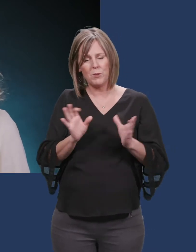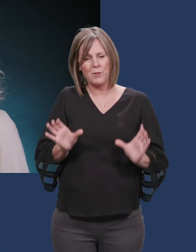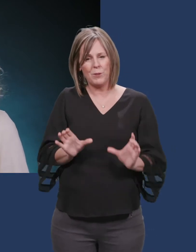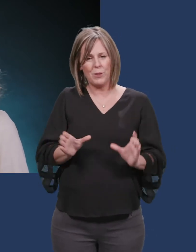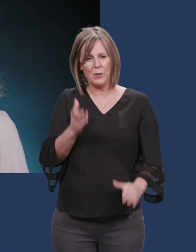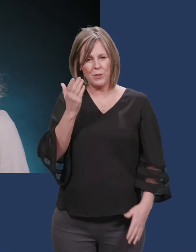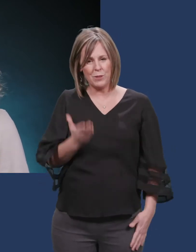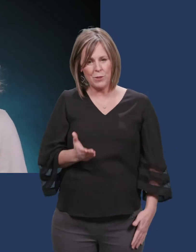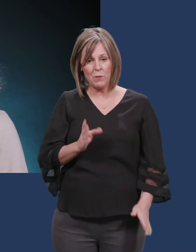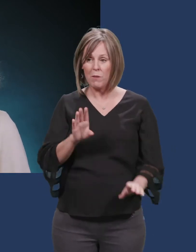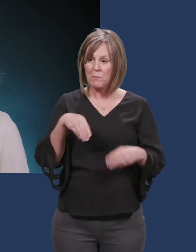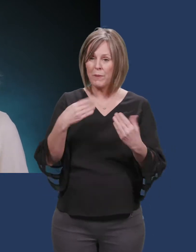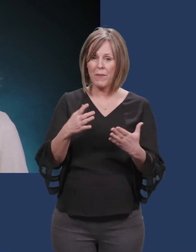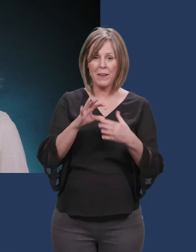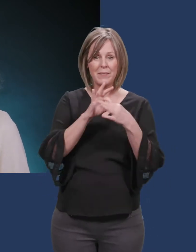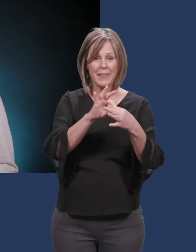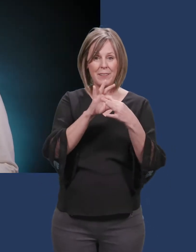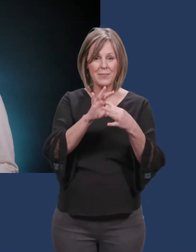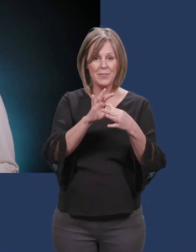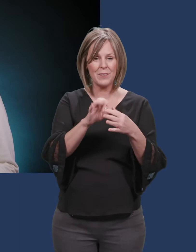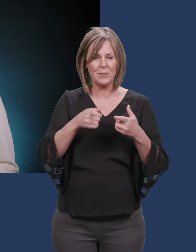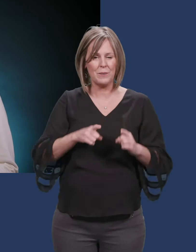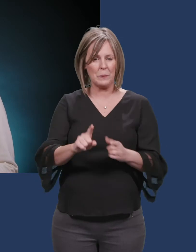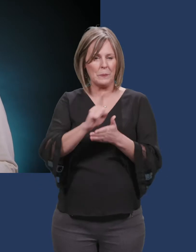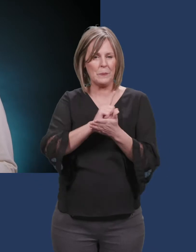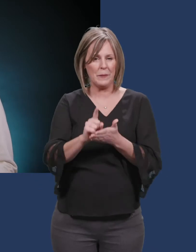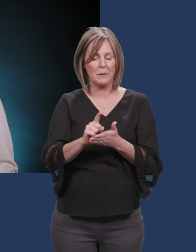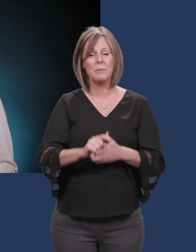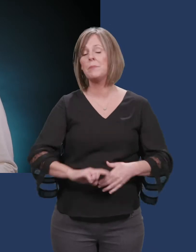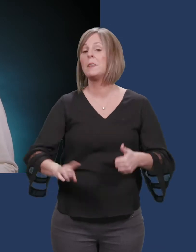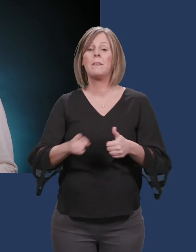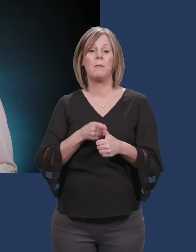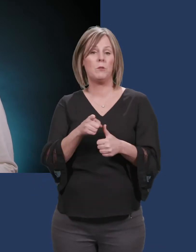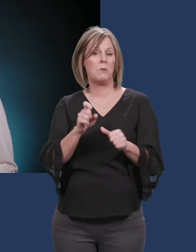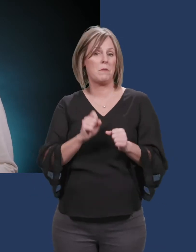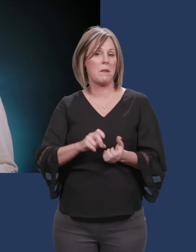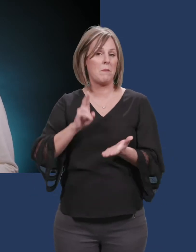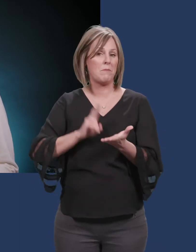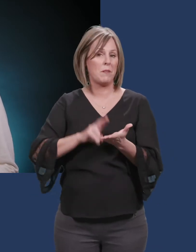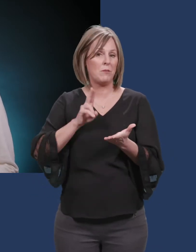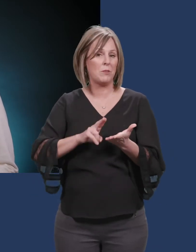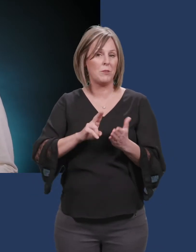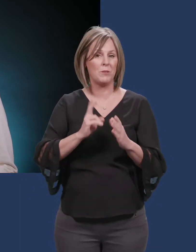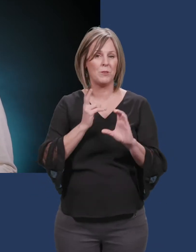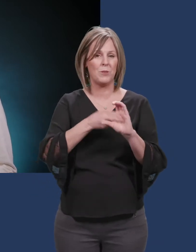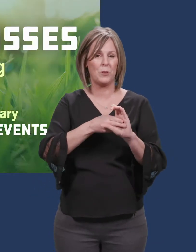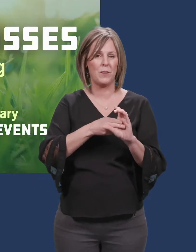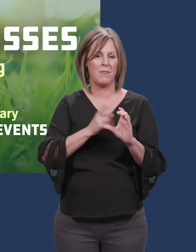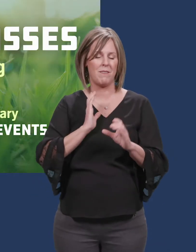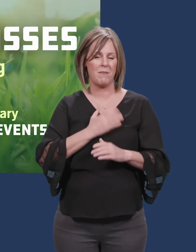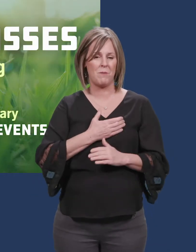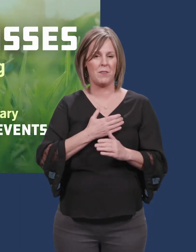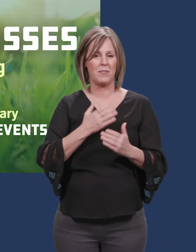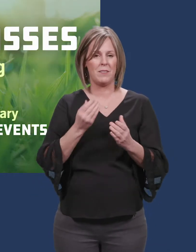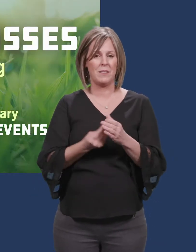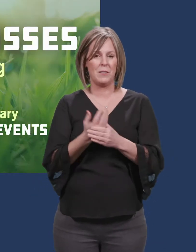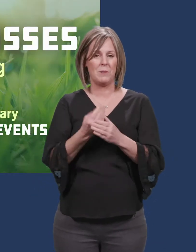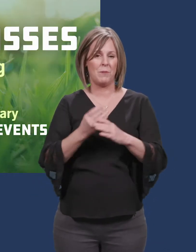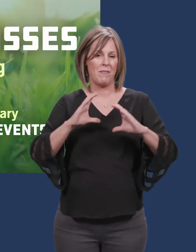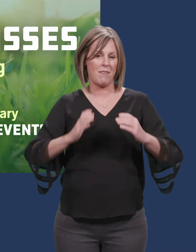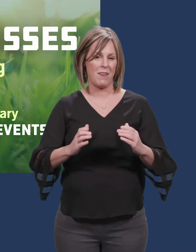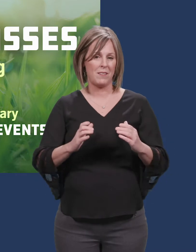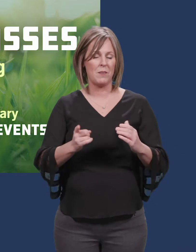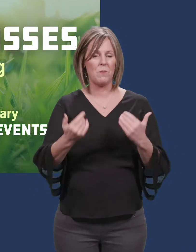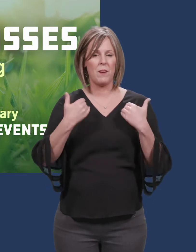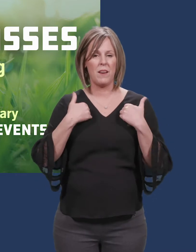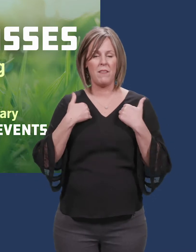provide connection throughout your week. First, you can still register to join one of our spring classes. This semester, we're offering